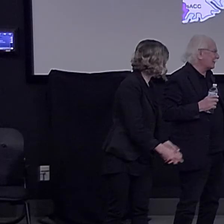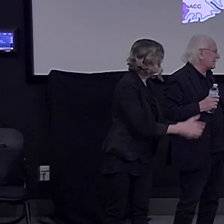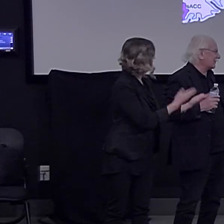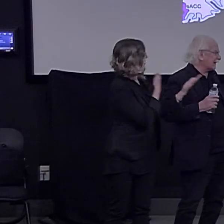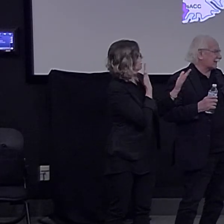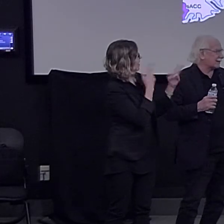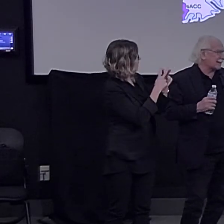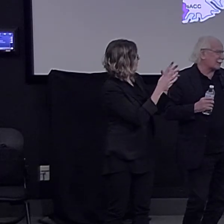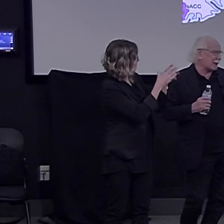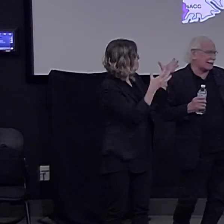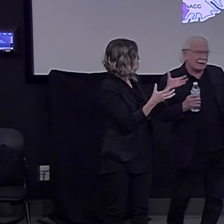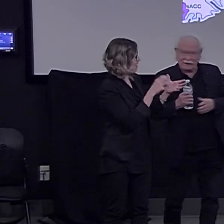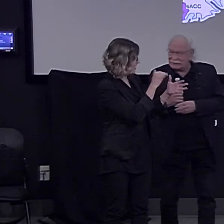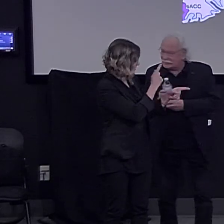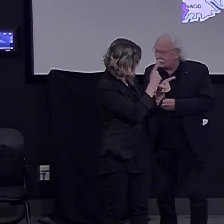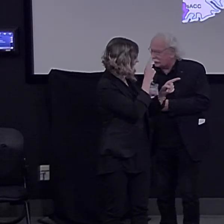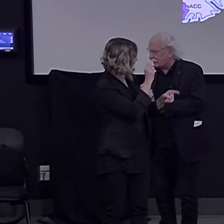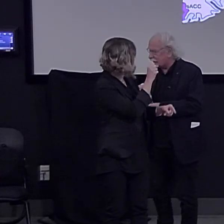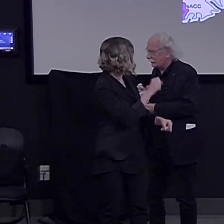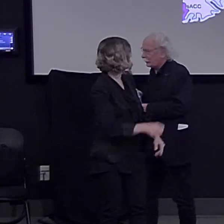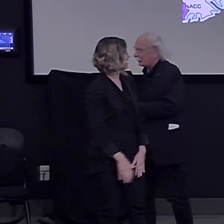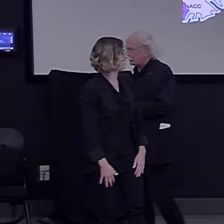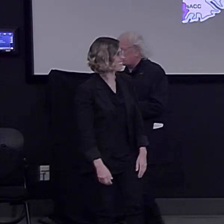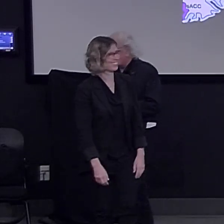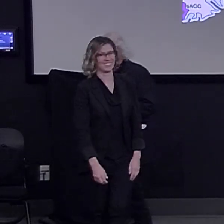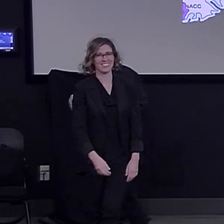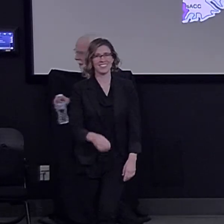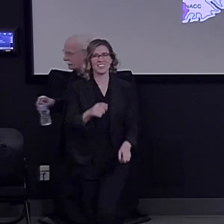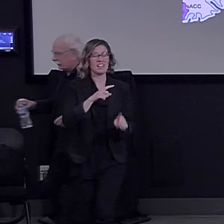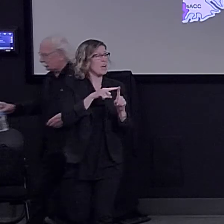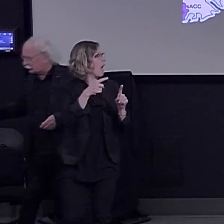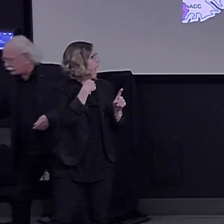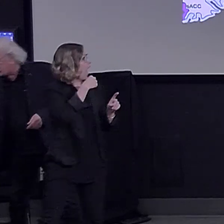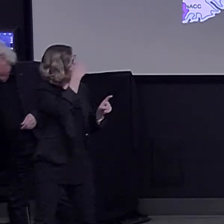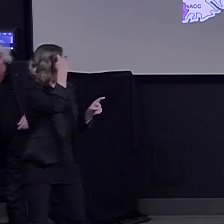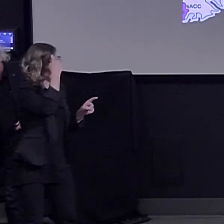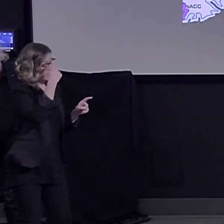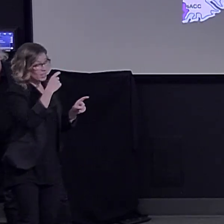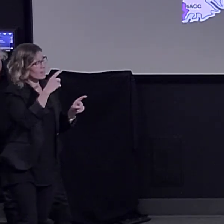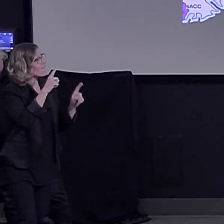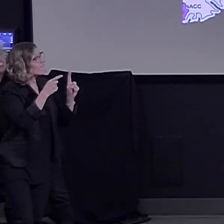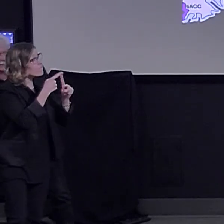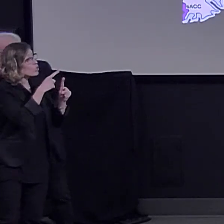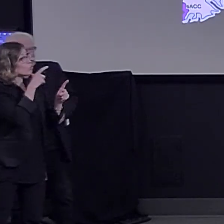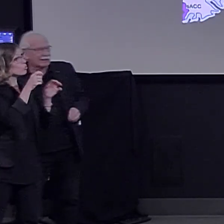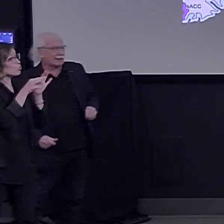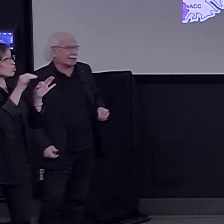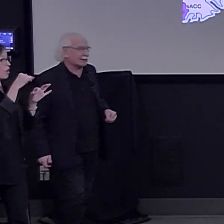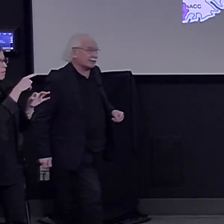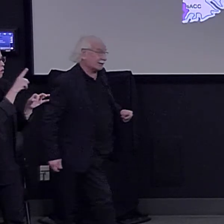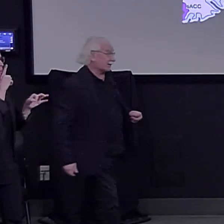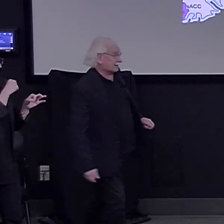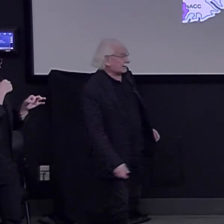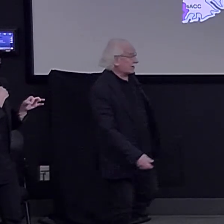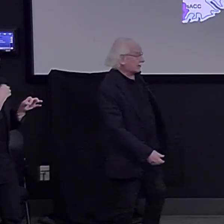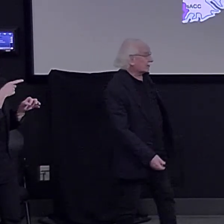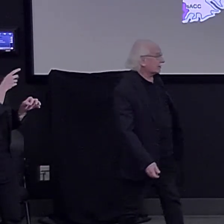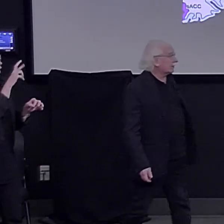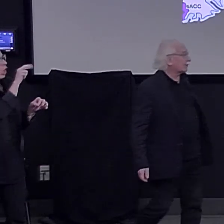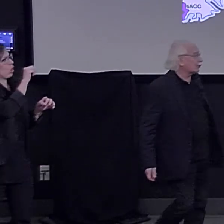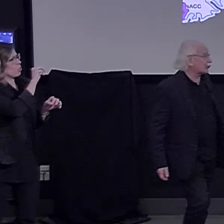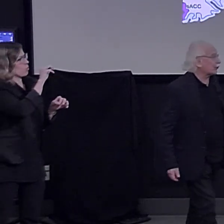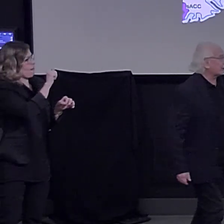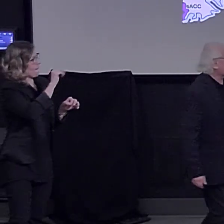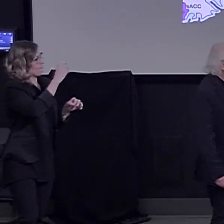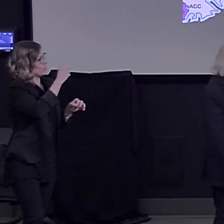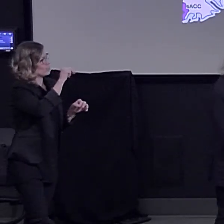you very much. That's correct. I think, however, the first who described that was Ramachandran in San Diego,